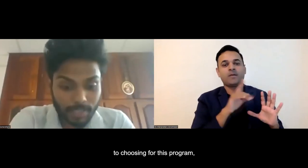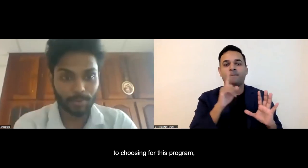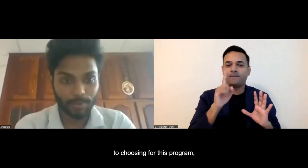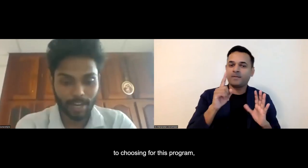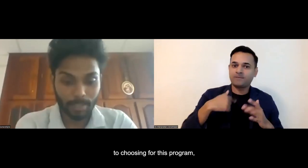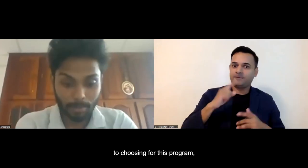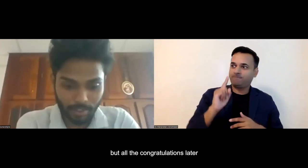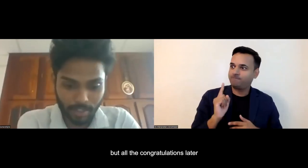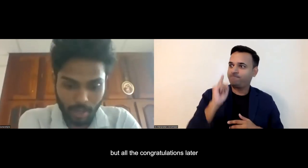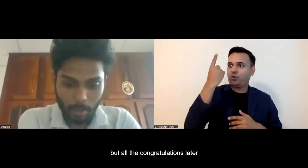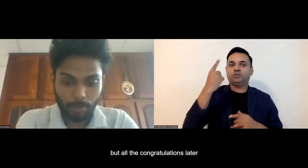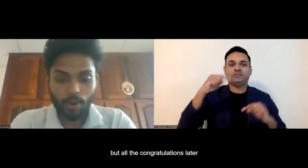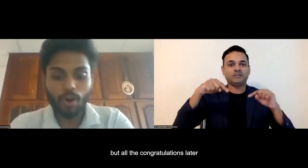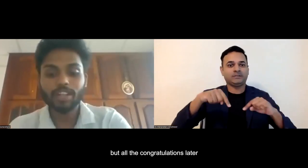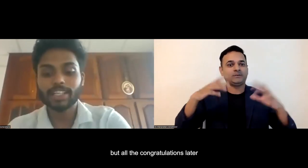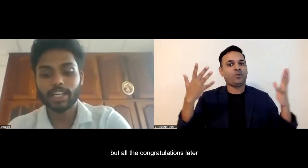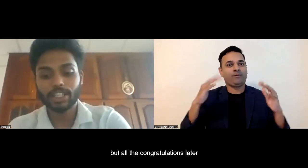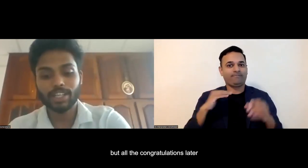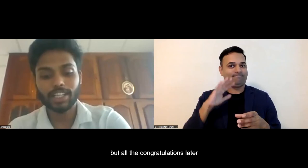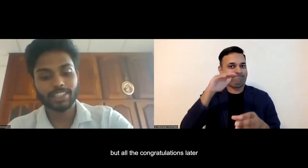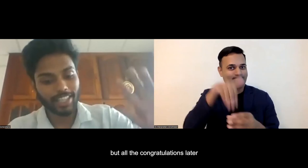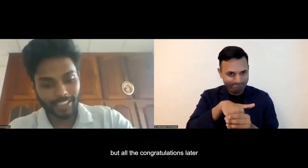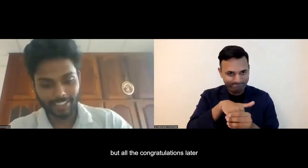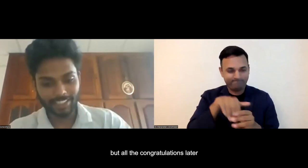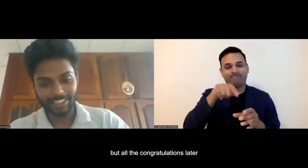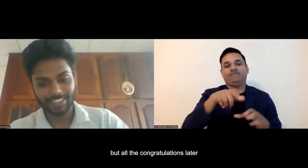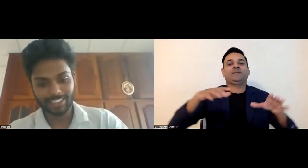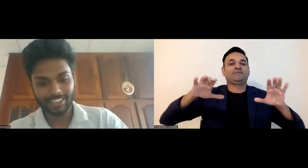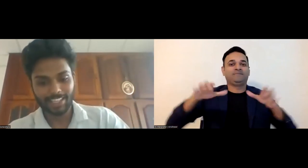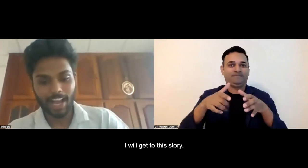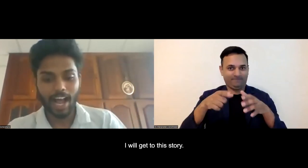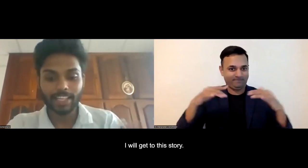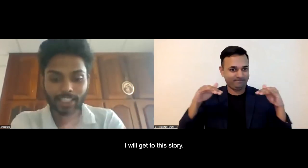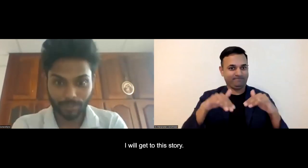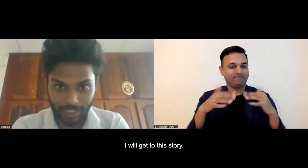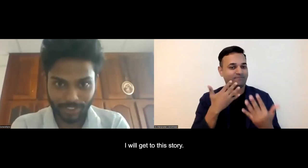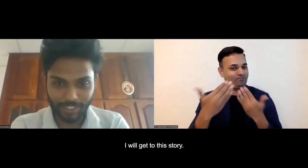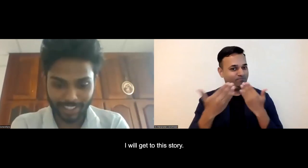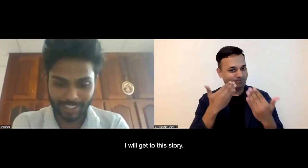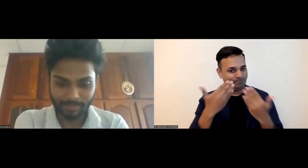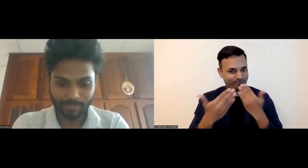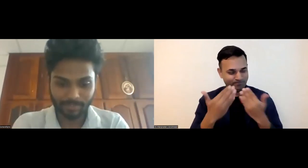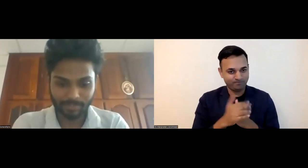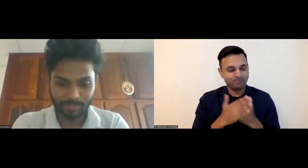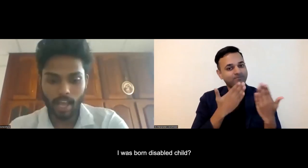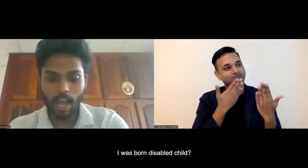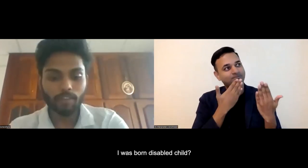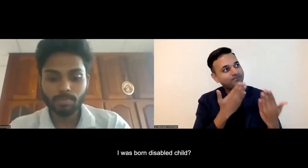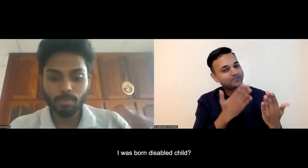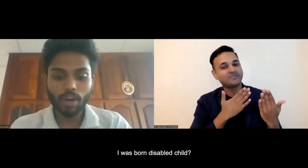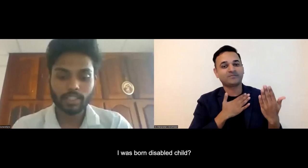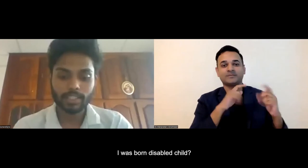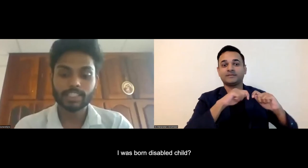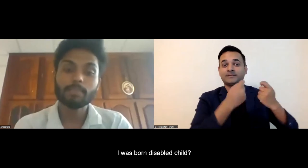for this program, Nemo. Put all the congratulations later, I'll get to the story. I